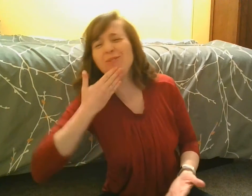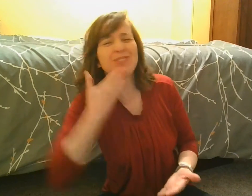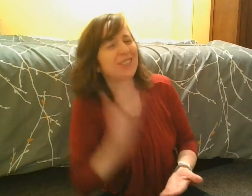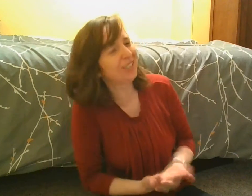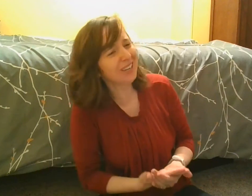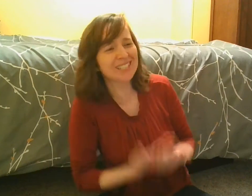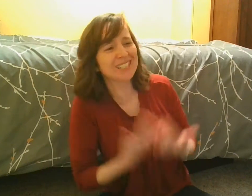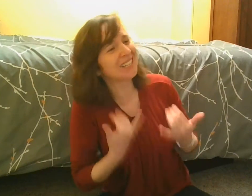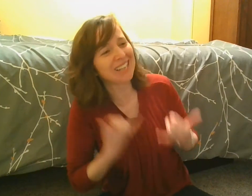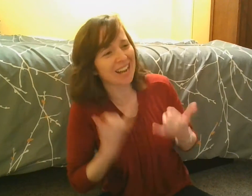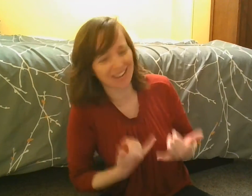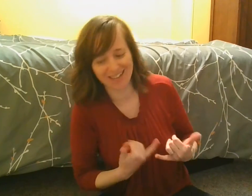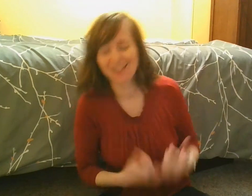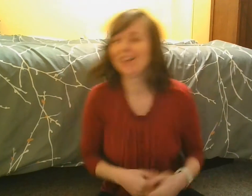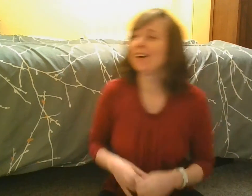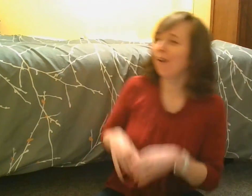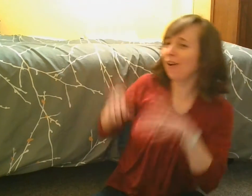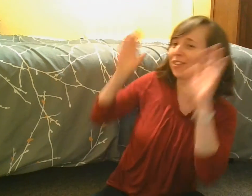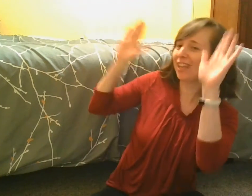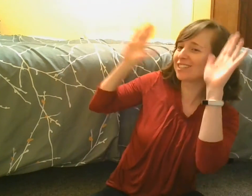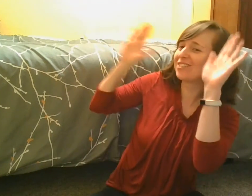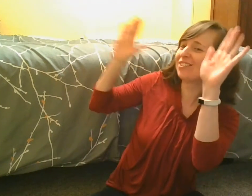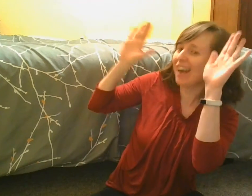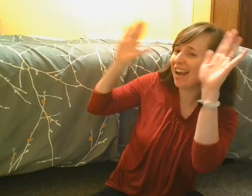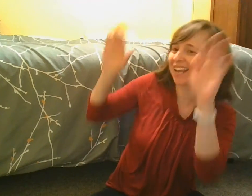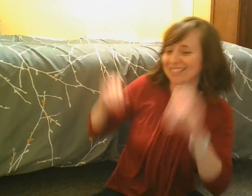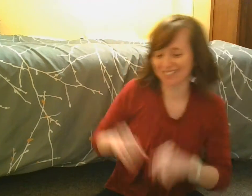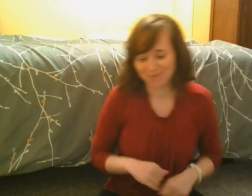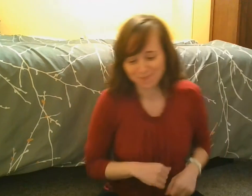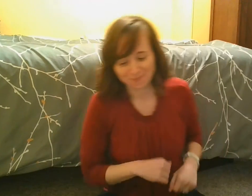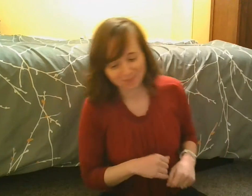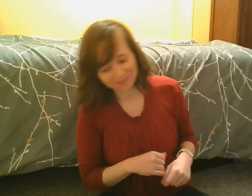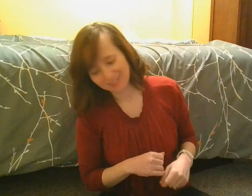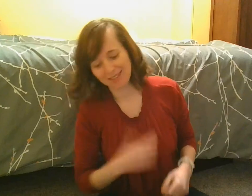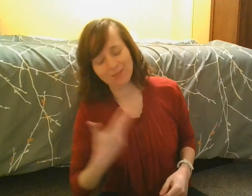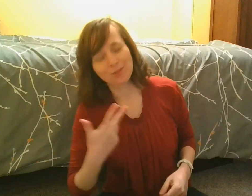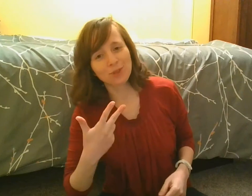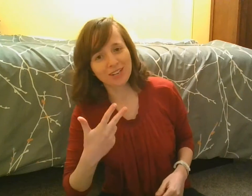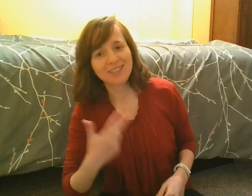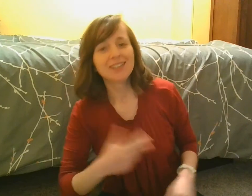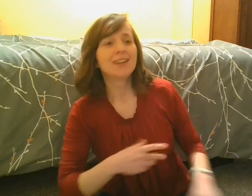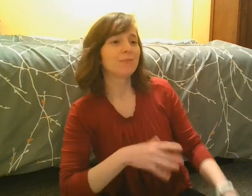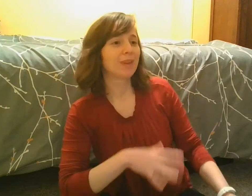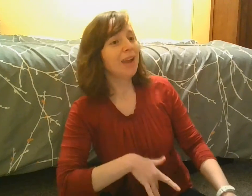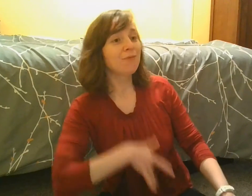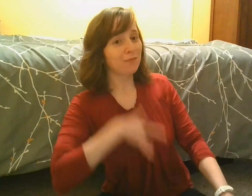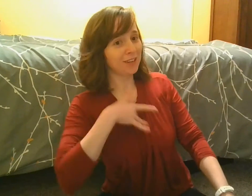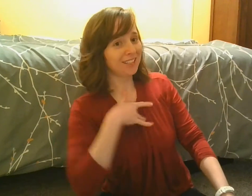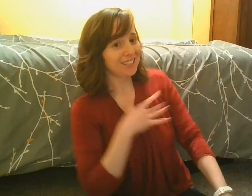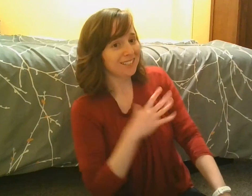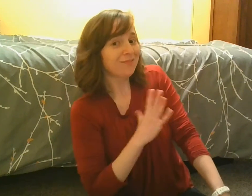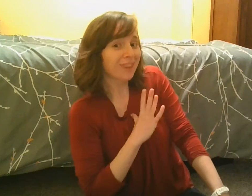so good today. Oh, that's great. Third one, I'm feeling